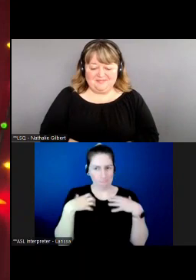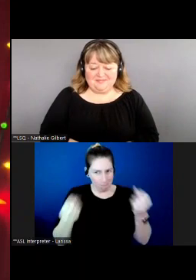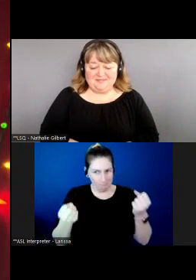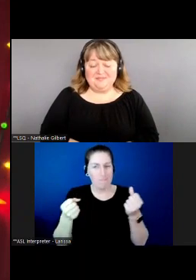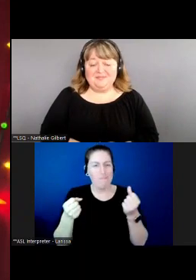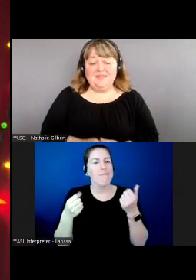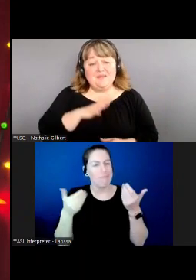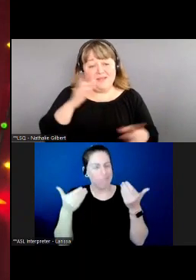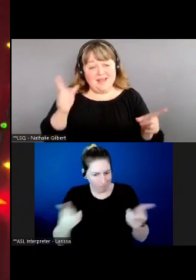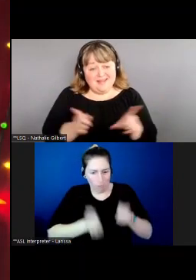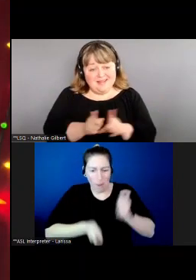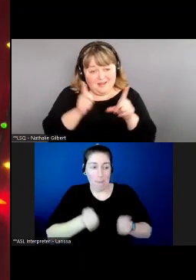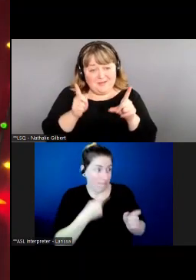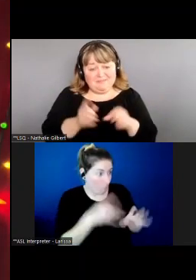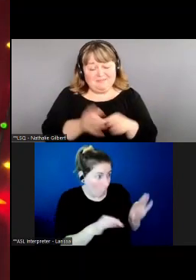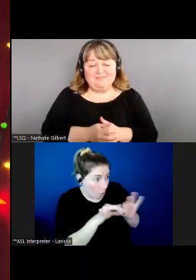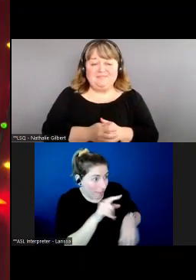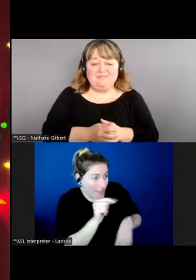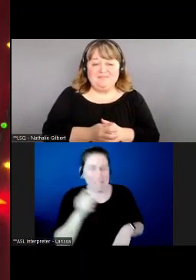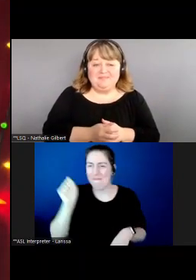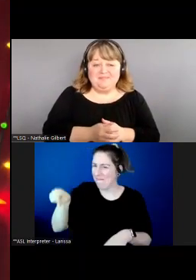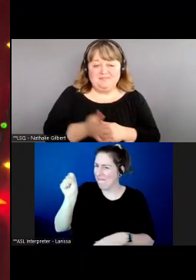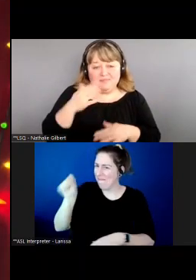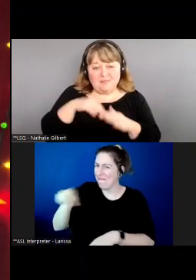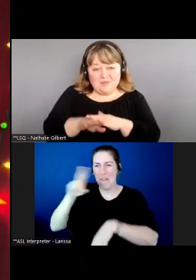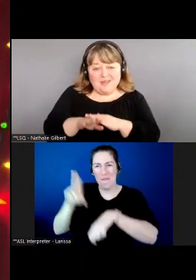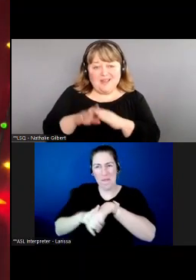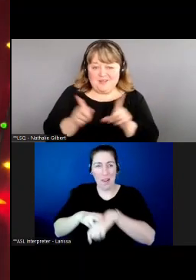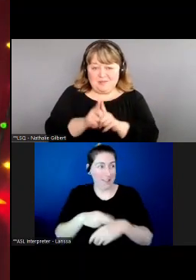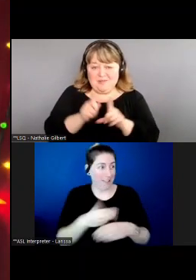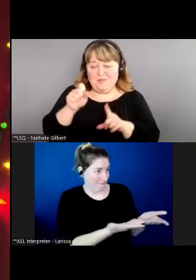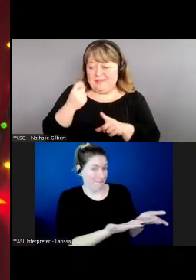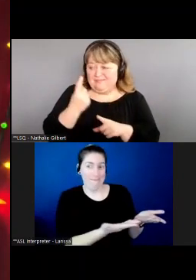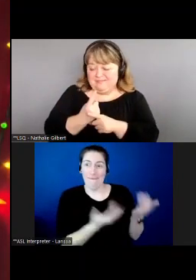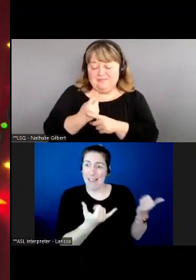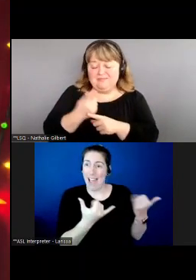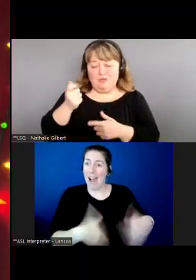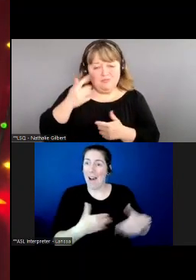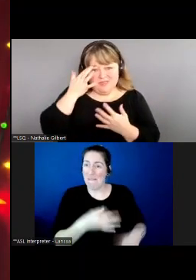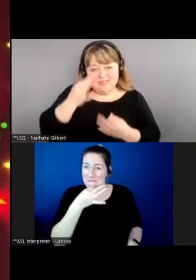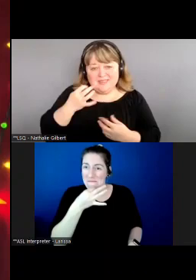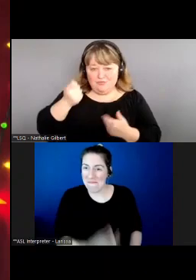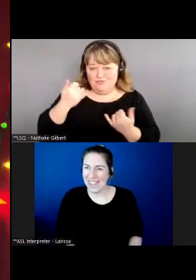it worth it? Yeah, Absolutely. Yeah. Look at you now. yeah.